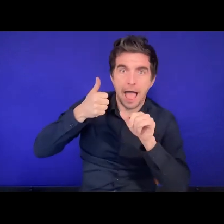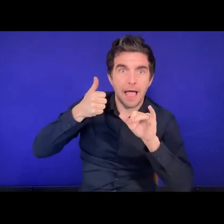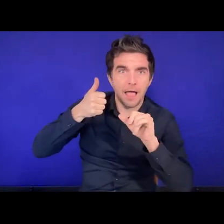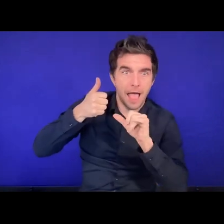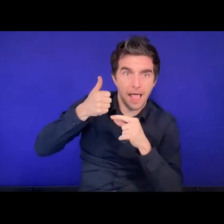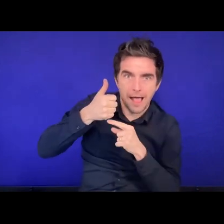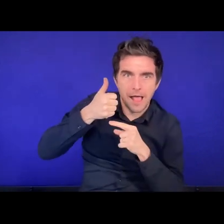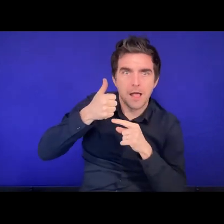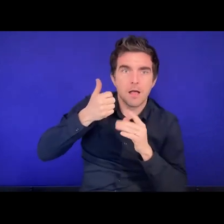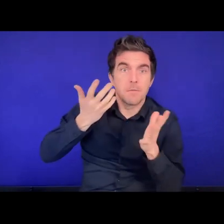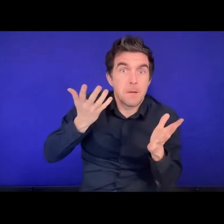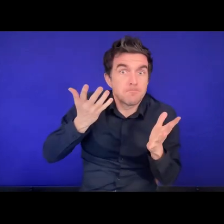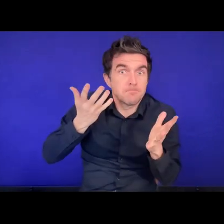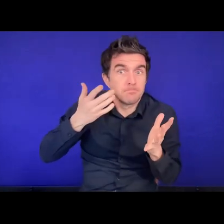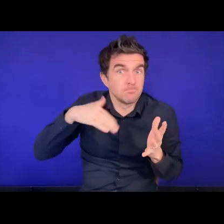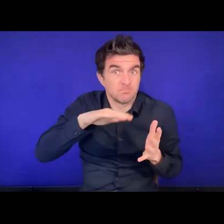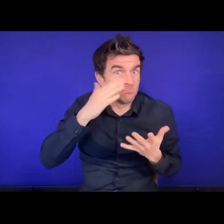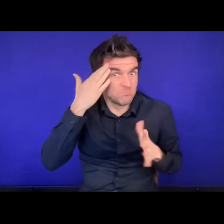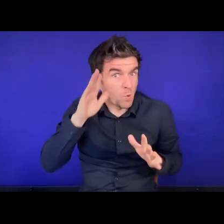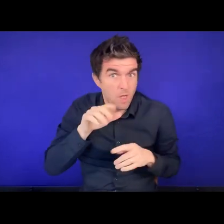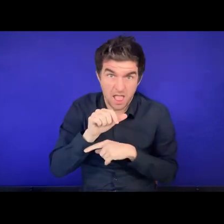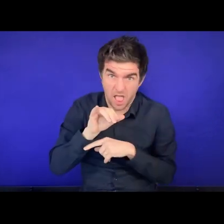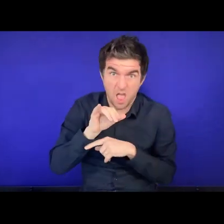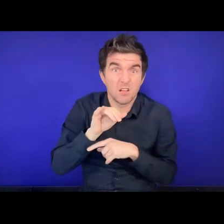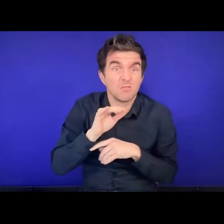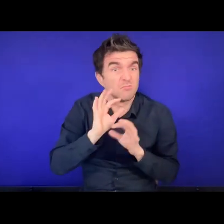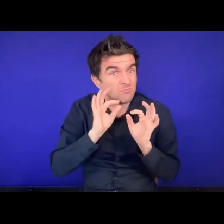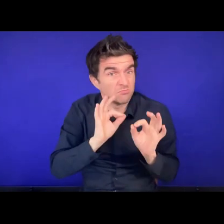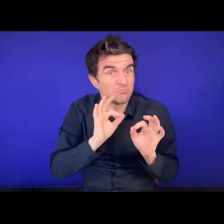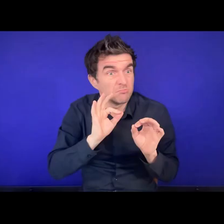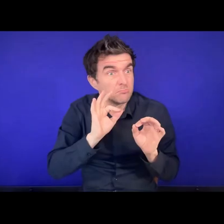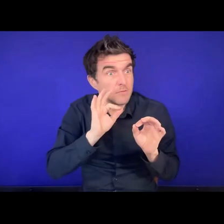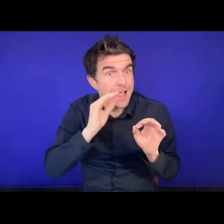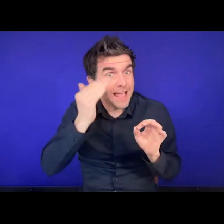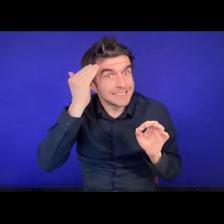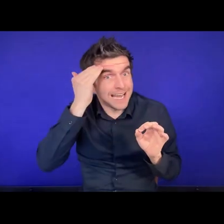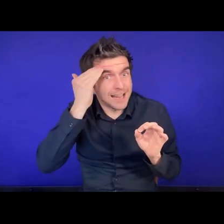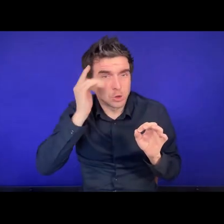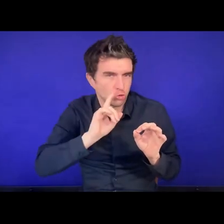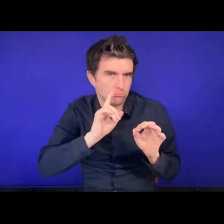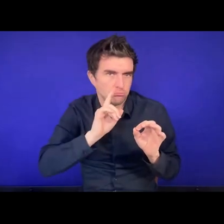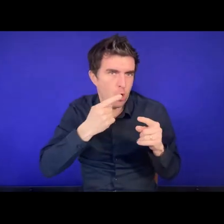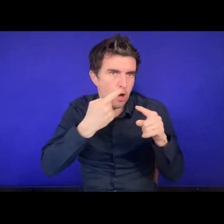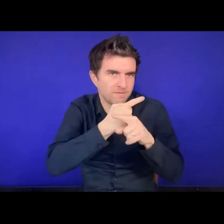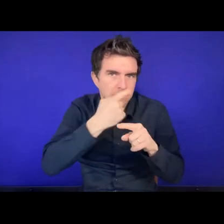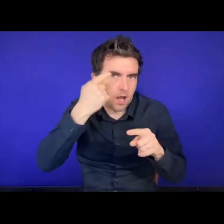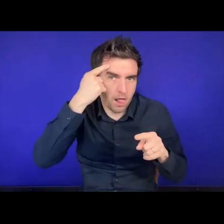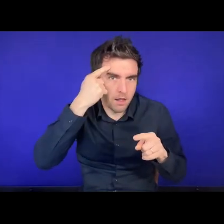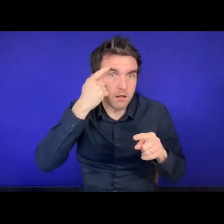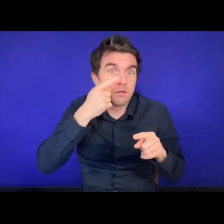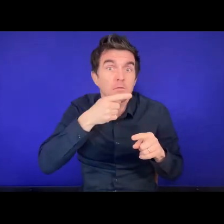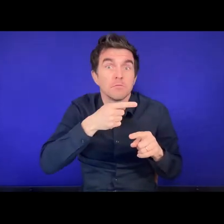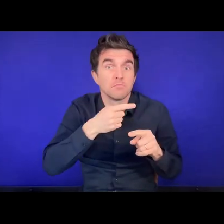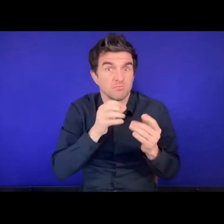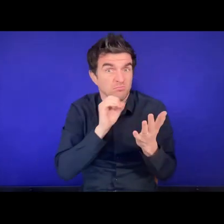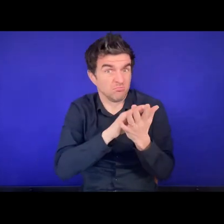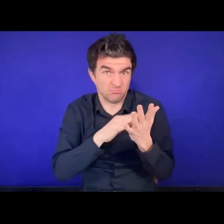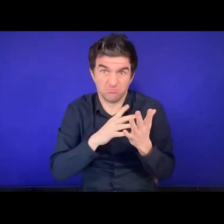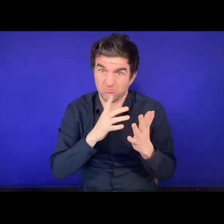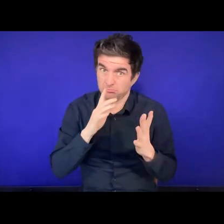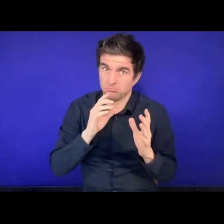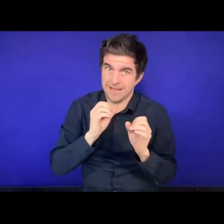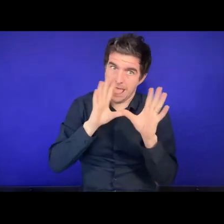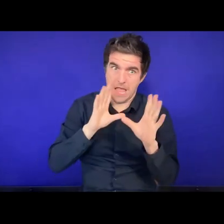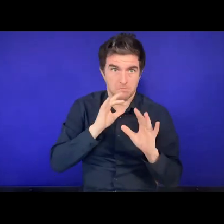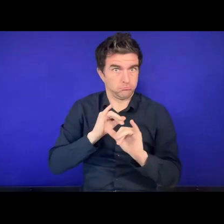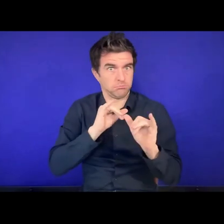promises made about the potential for AI, especially for the disability community. It's like, oh, it's going to help you in so